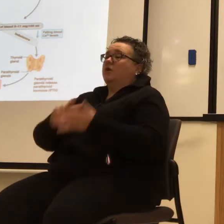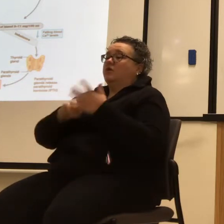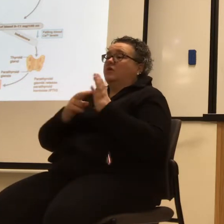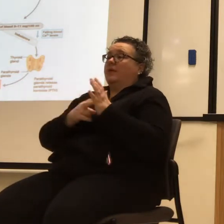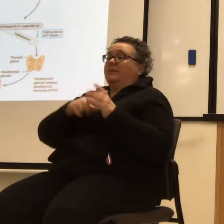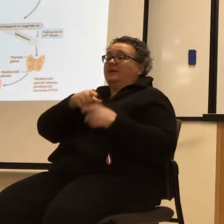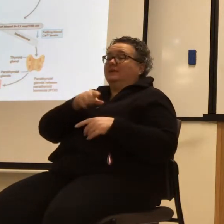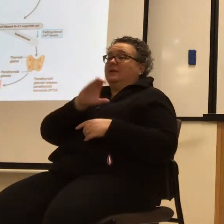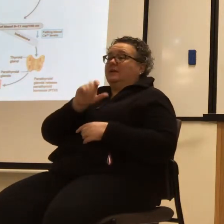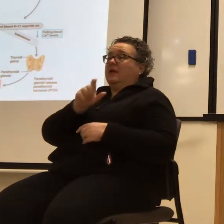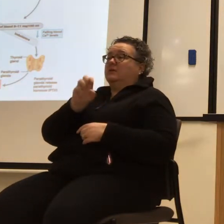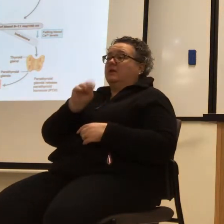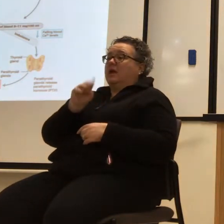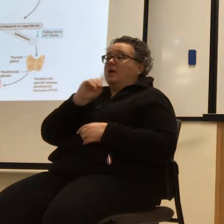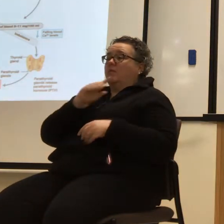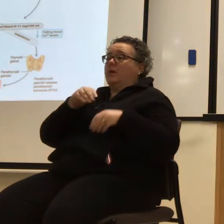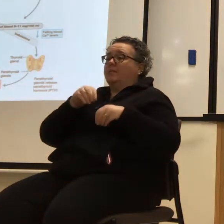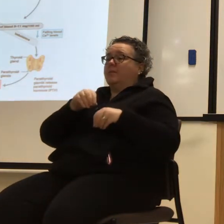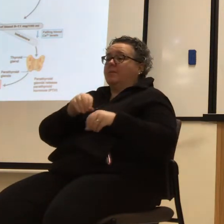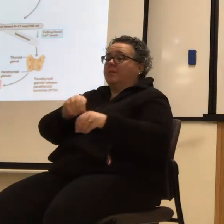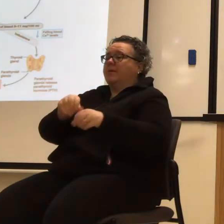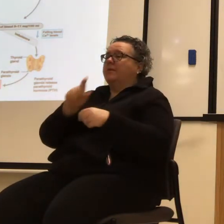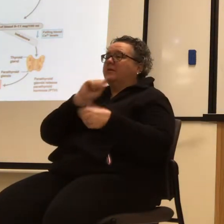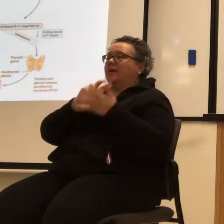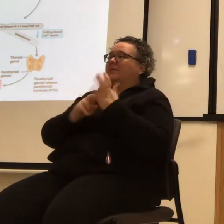into the bone, and that lowers blood calcium.